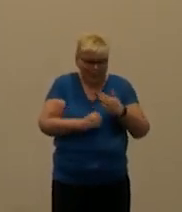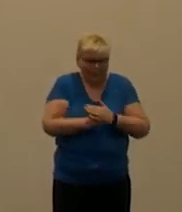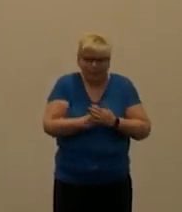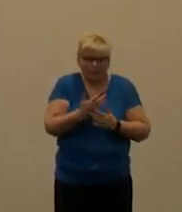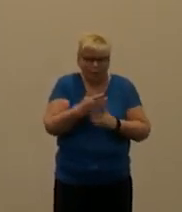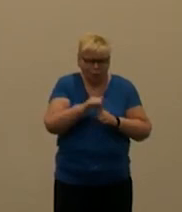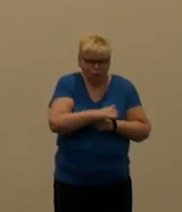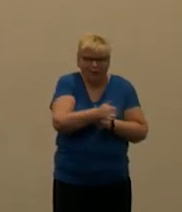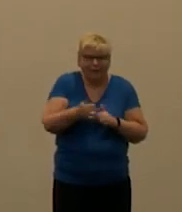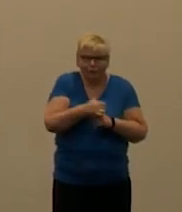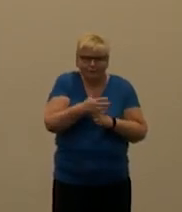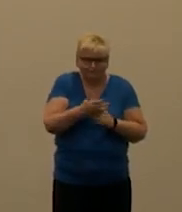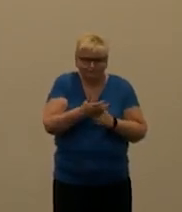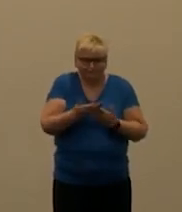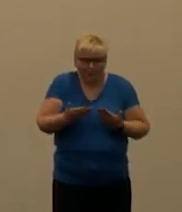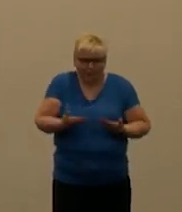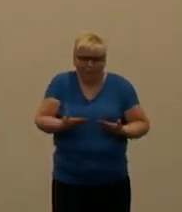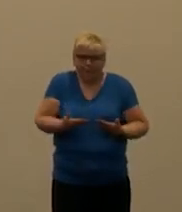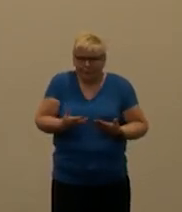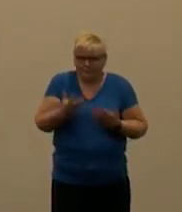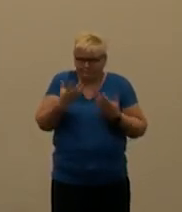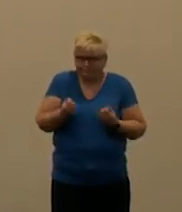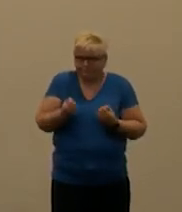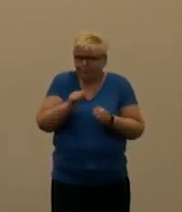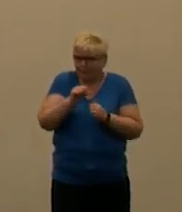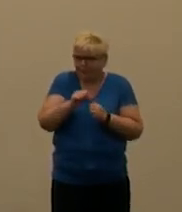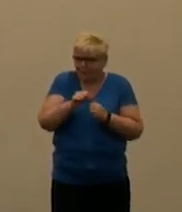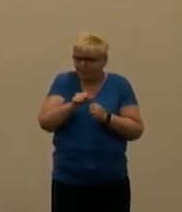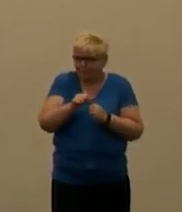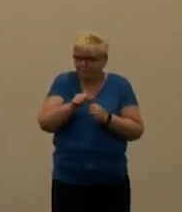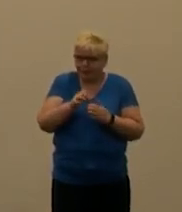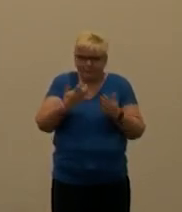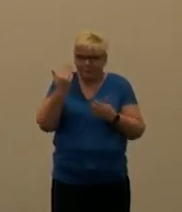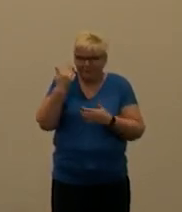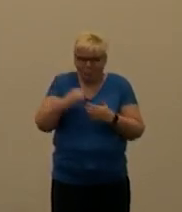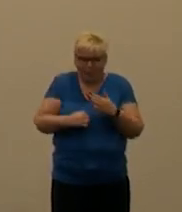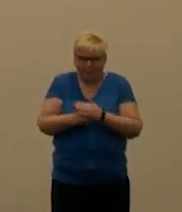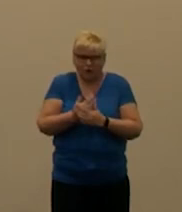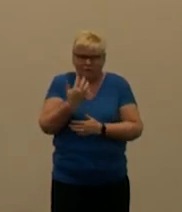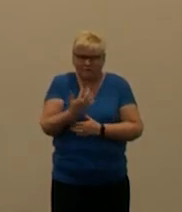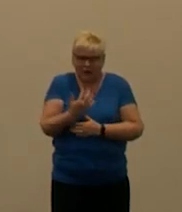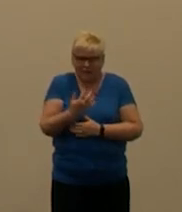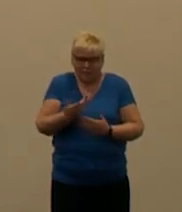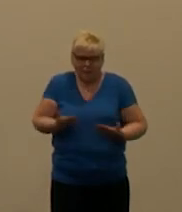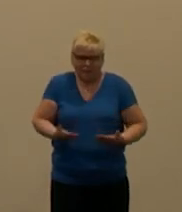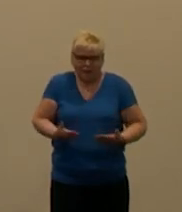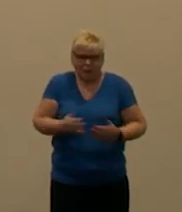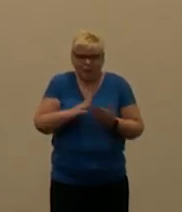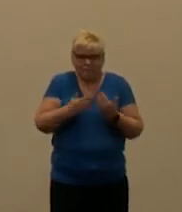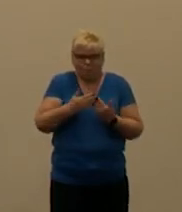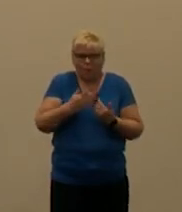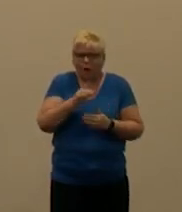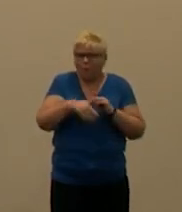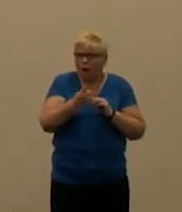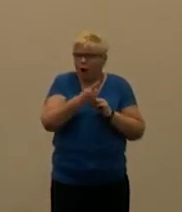For example, when you're using VPN gateway 5, you have a limitation of up to 100 side-to-side VPN